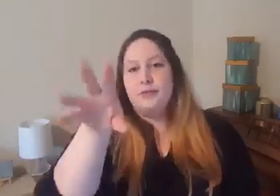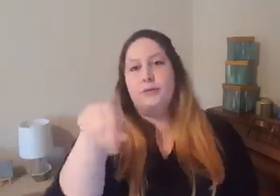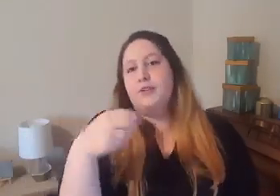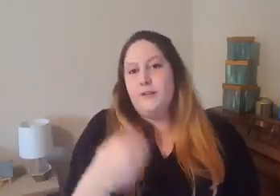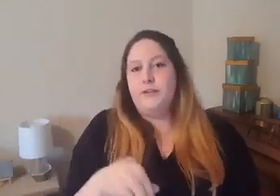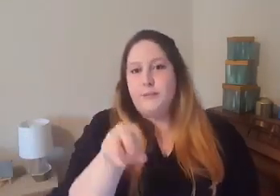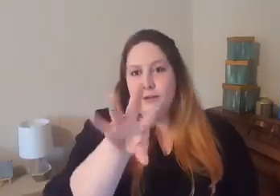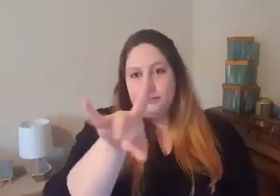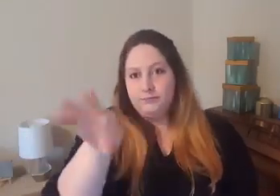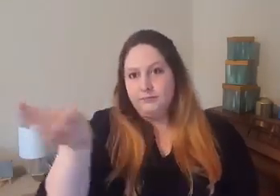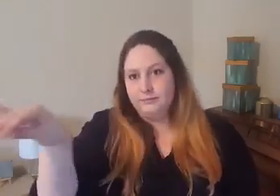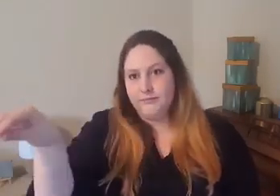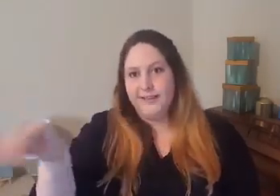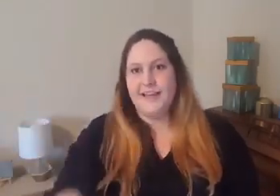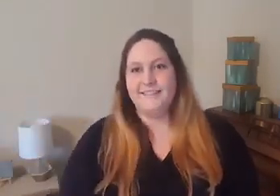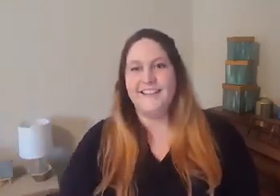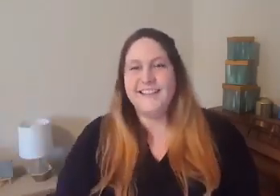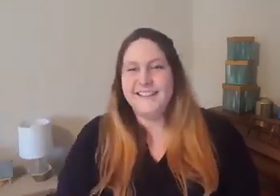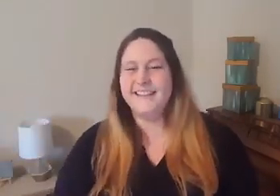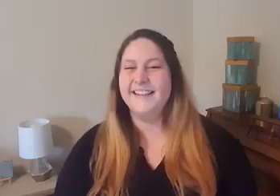the word finger spell, like that.